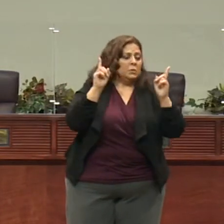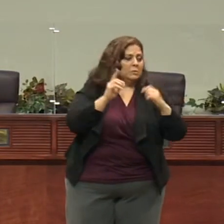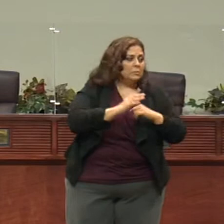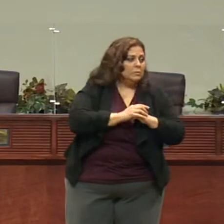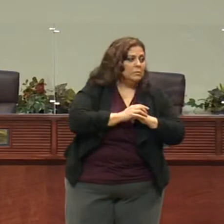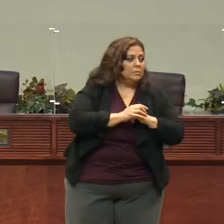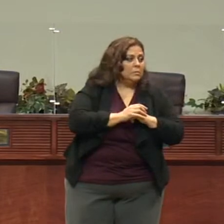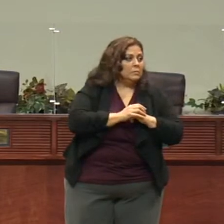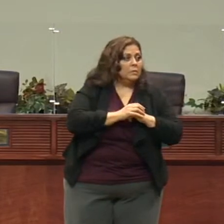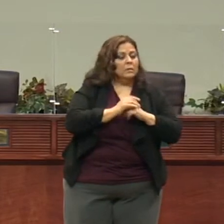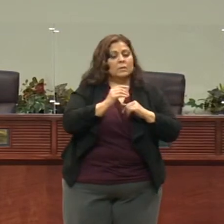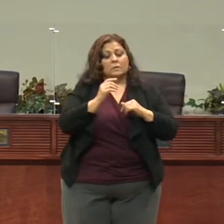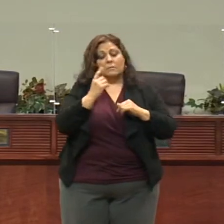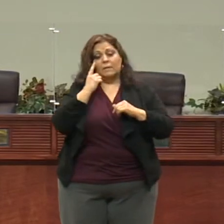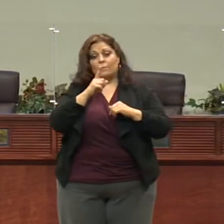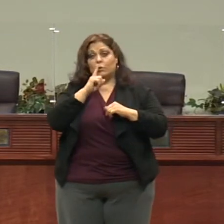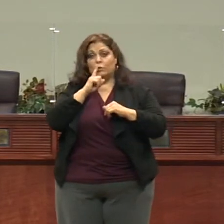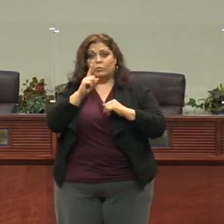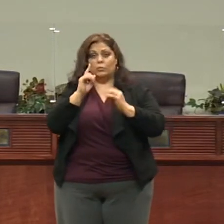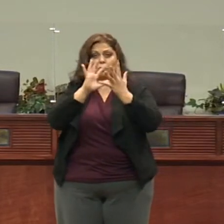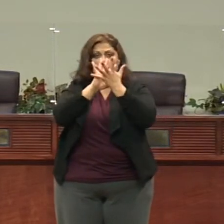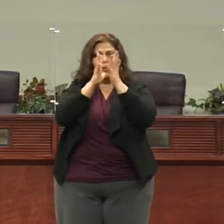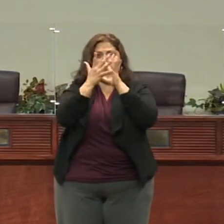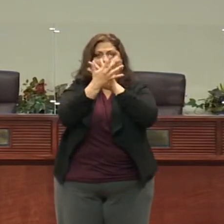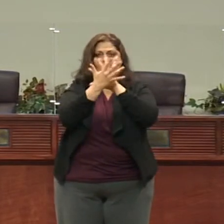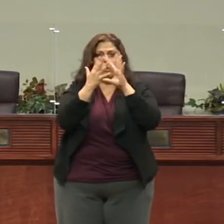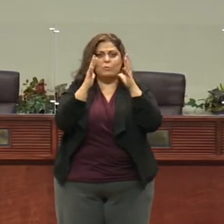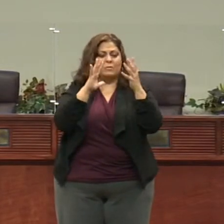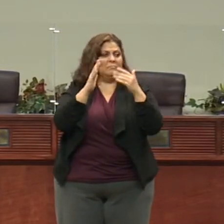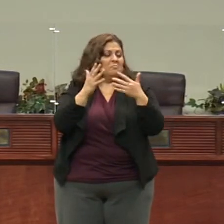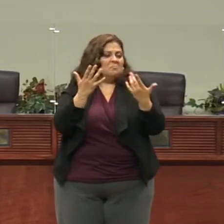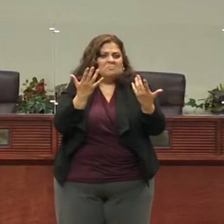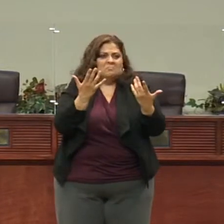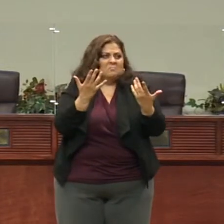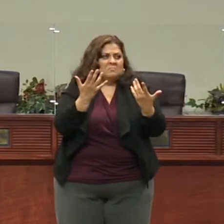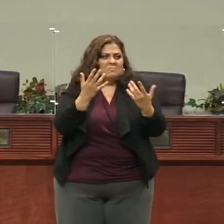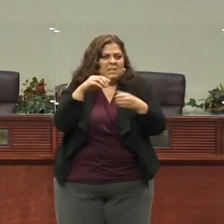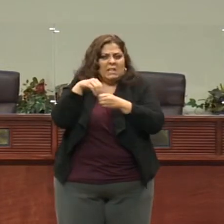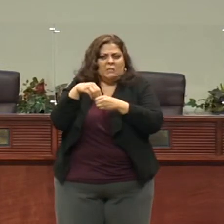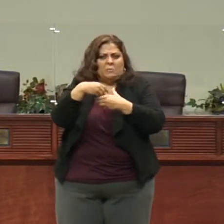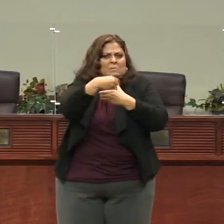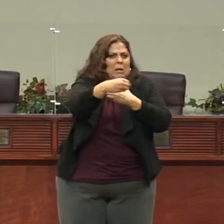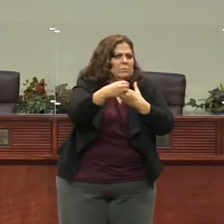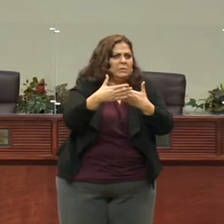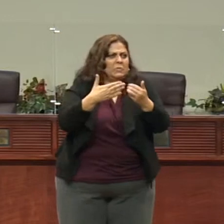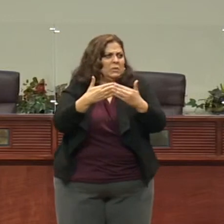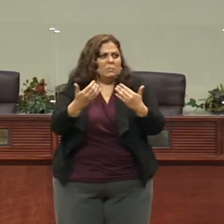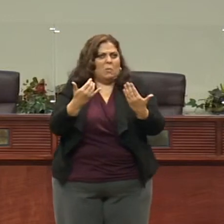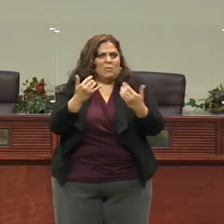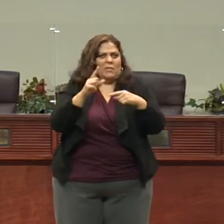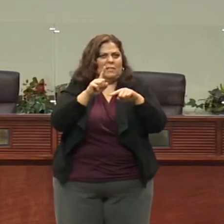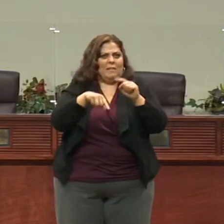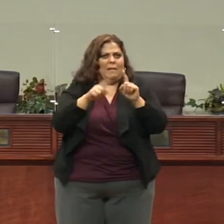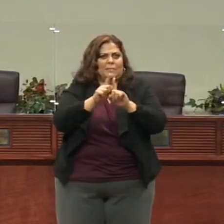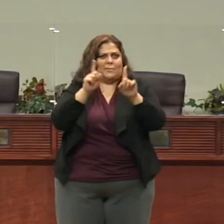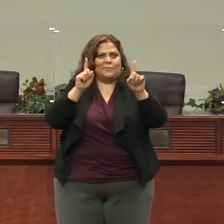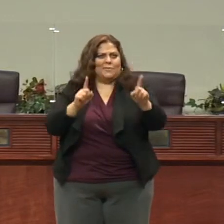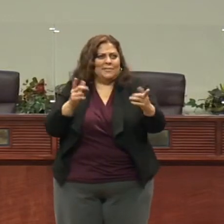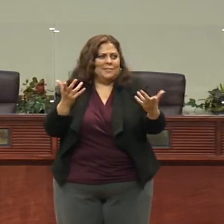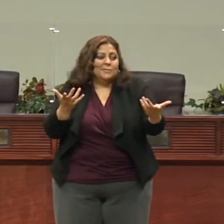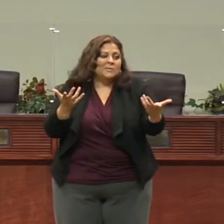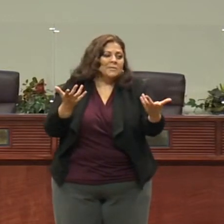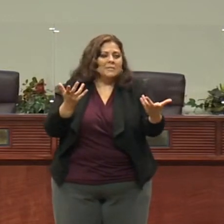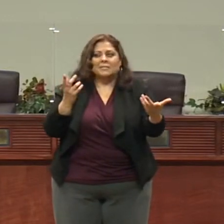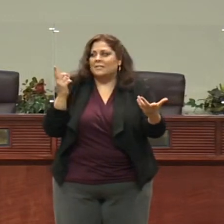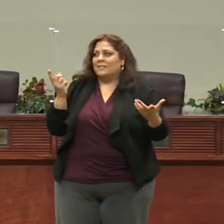certainly if you're in crowded spaces, even outdoors where you can't socially distance, our experts are saying